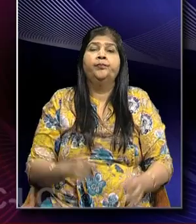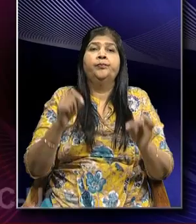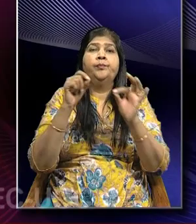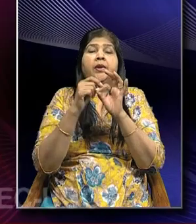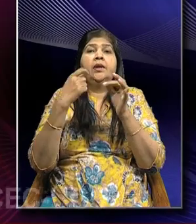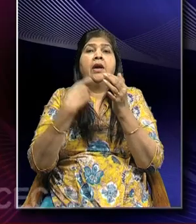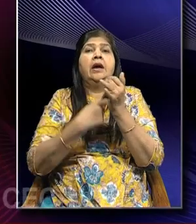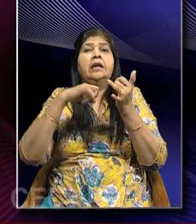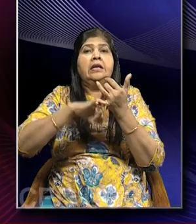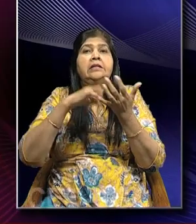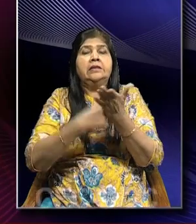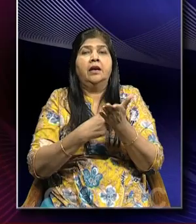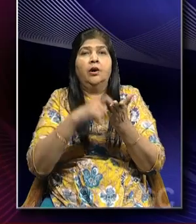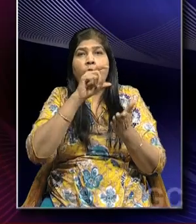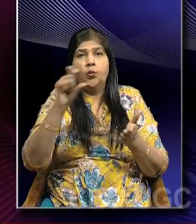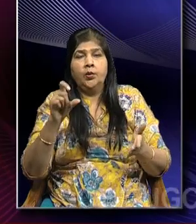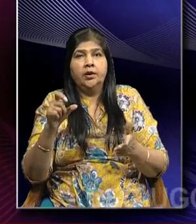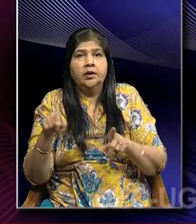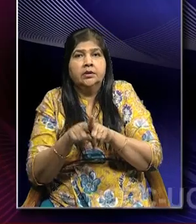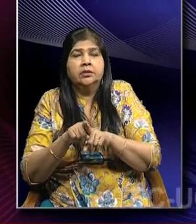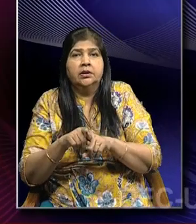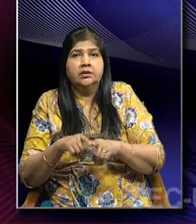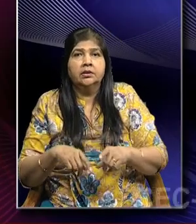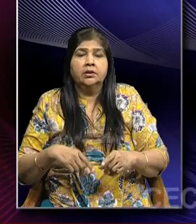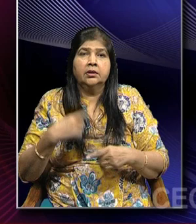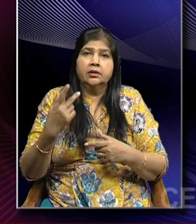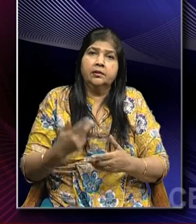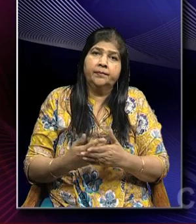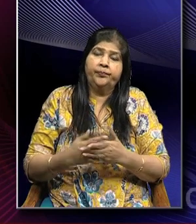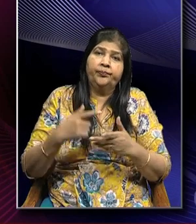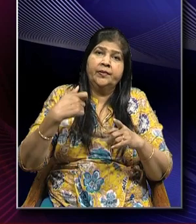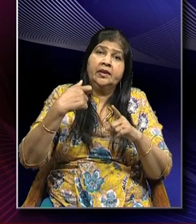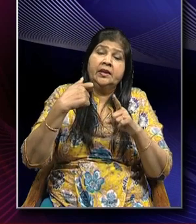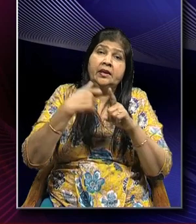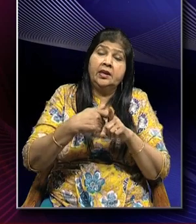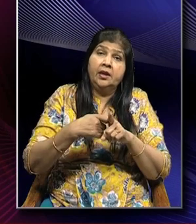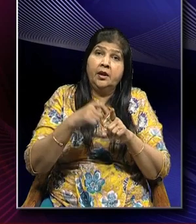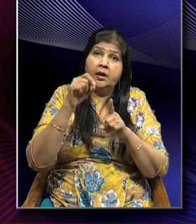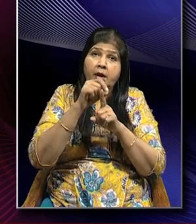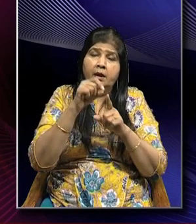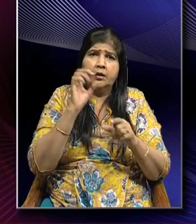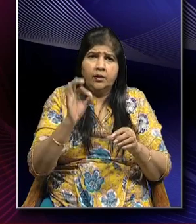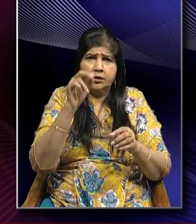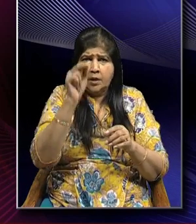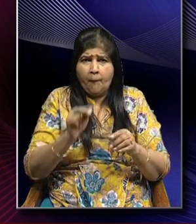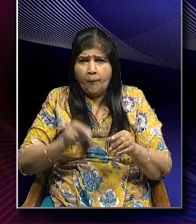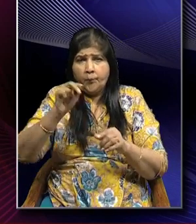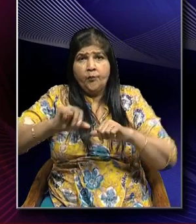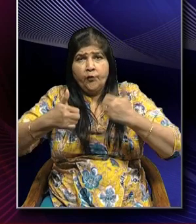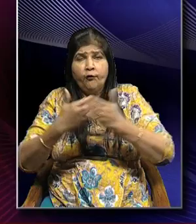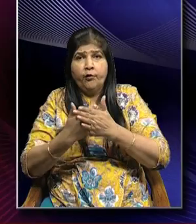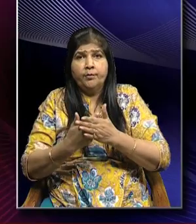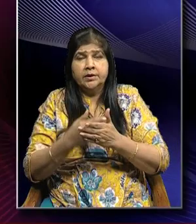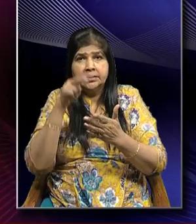BRSR core shall contain such KPIs, that is called key performance indicators, which may be specified by the